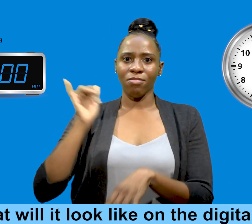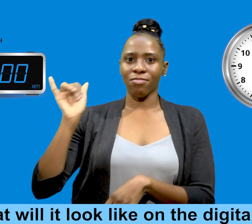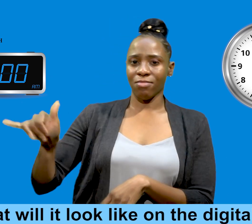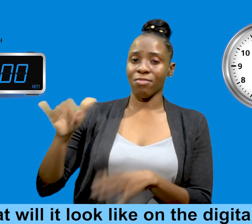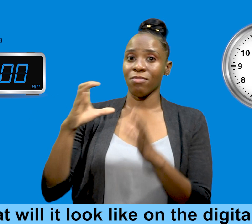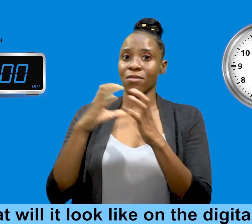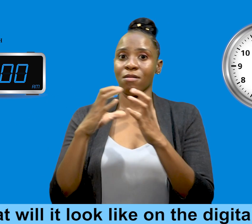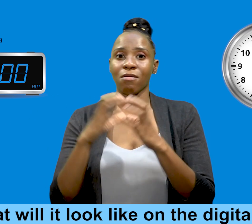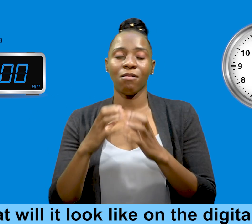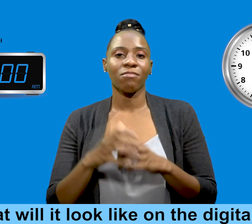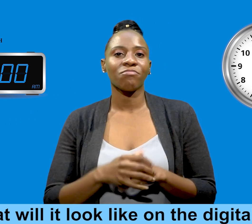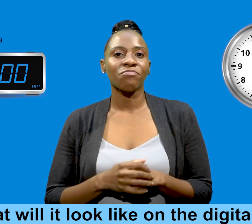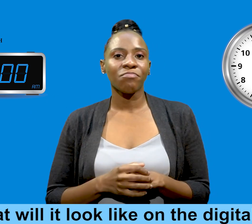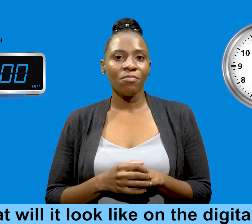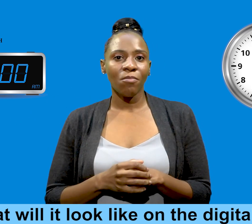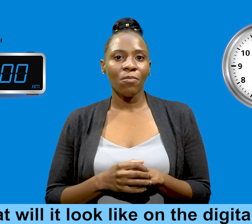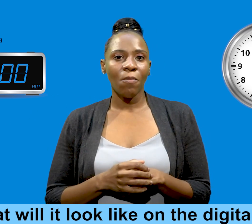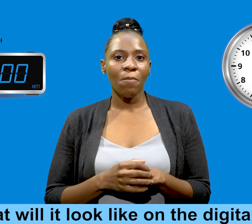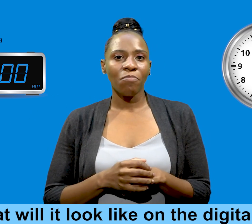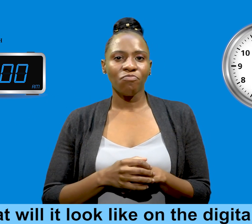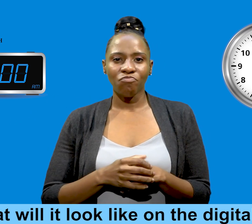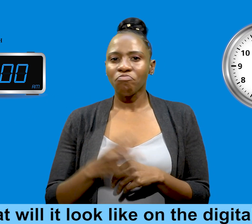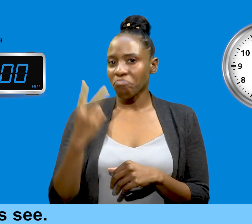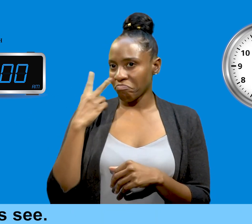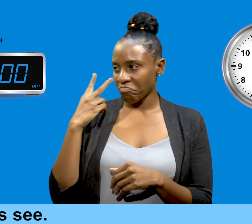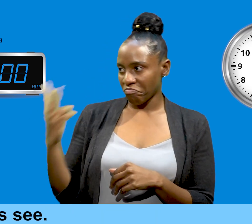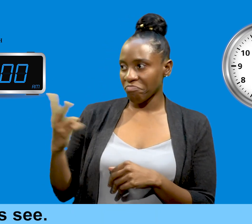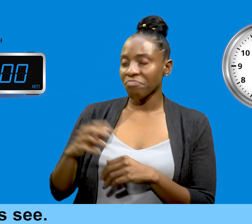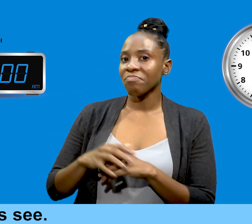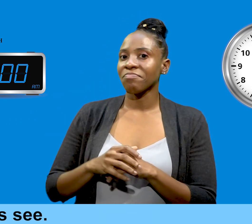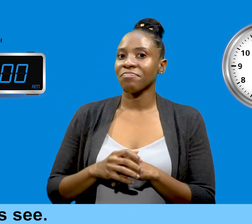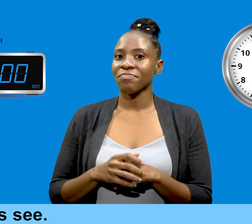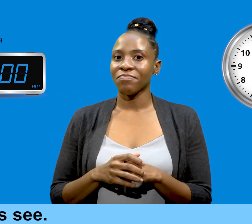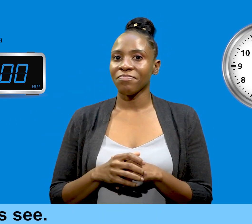What will it look like on the digital clock? Let's see.